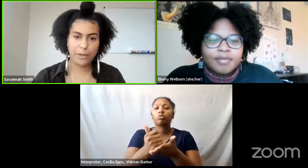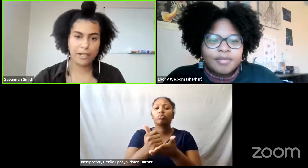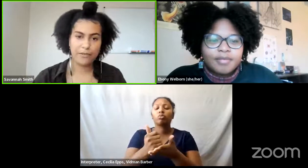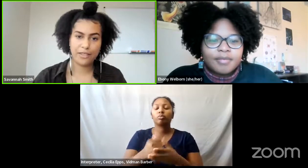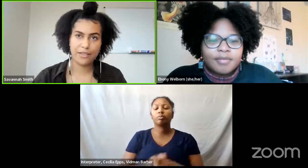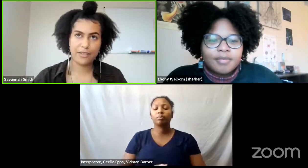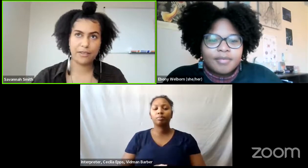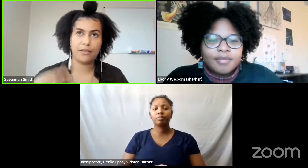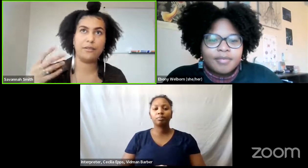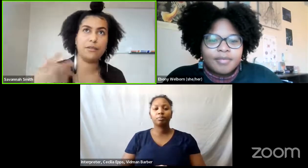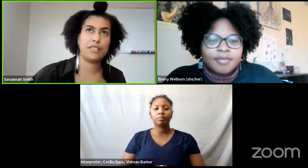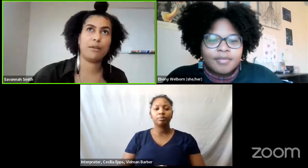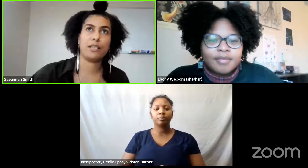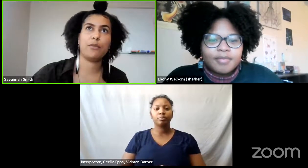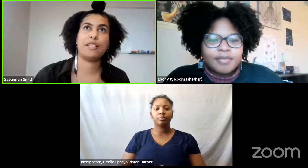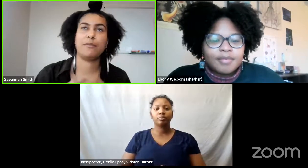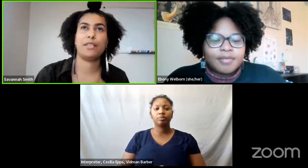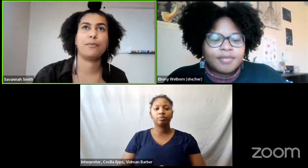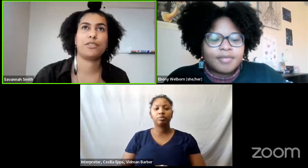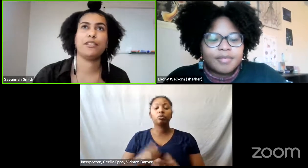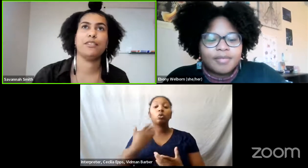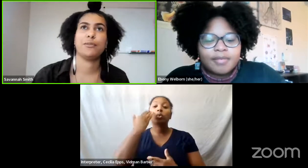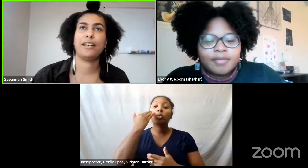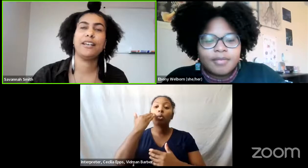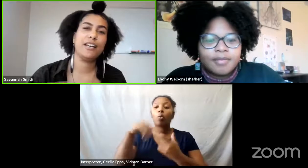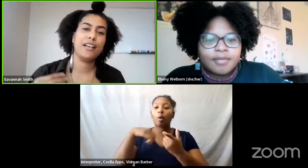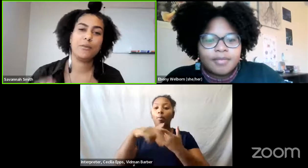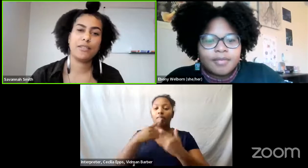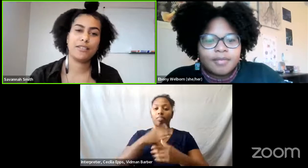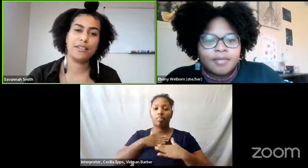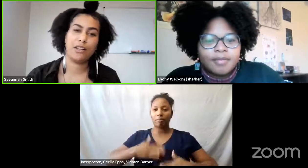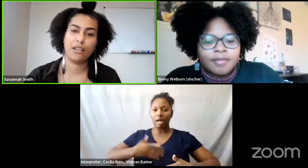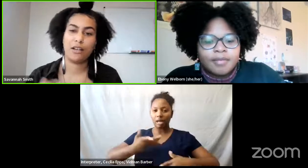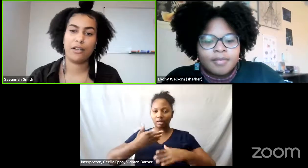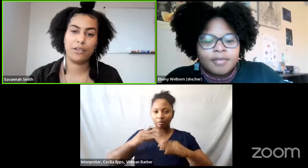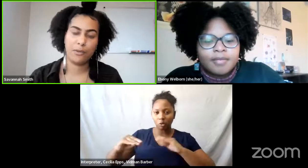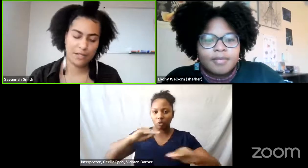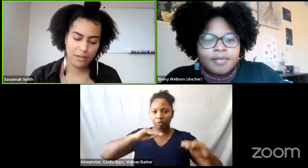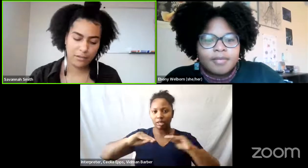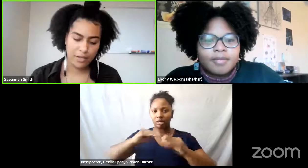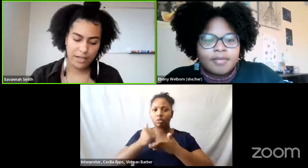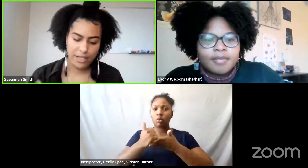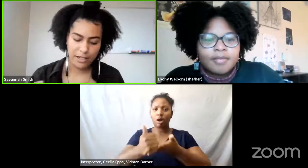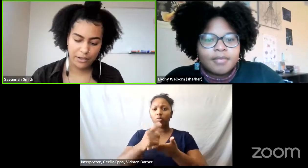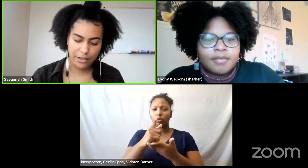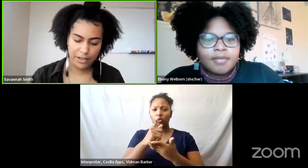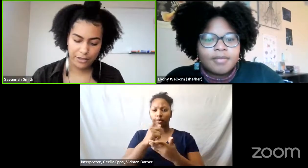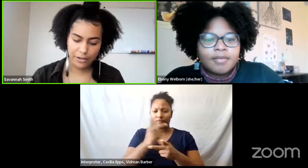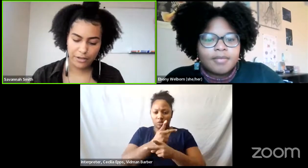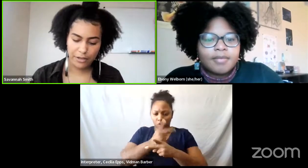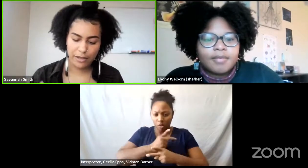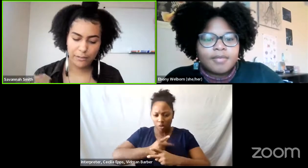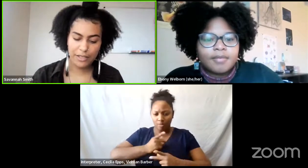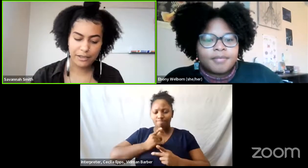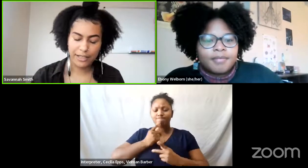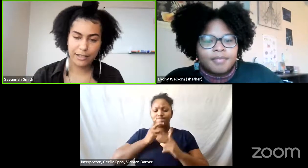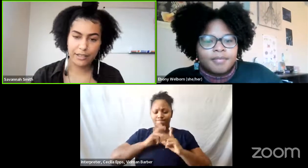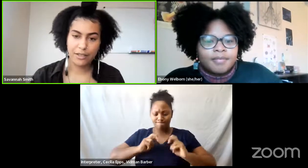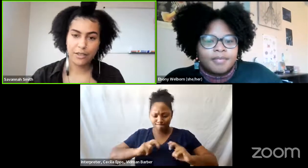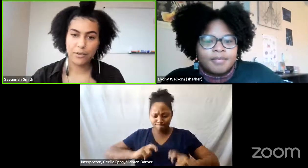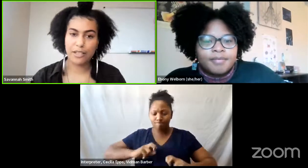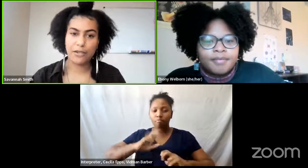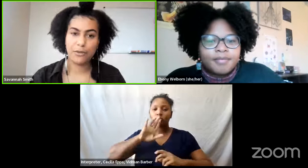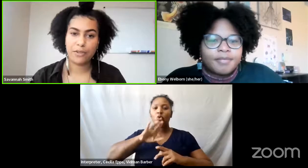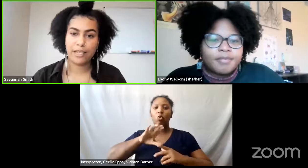so being aware of these body movements and being able to heal in this way helps us unlock our inner wisdom and our inner